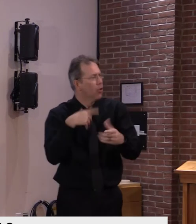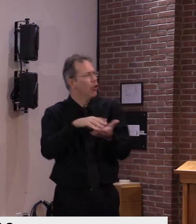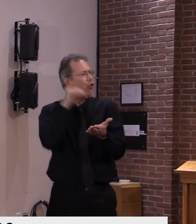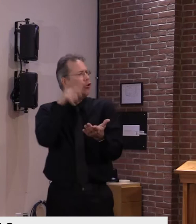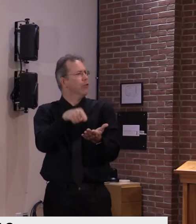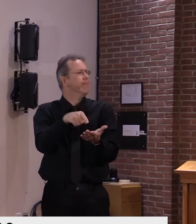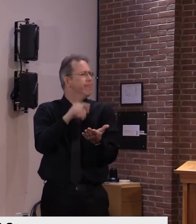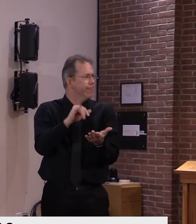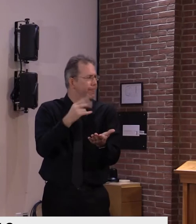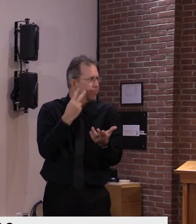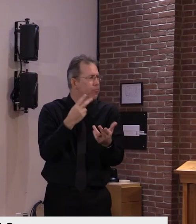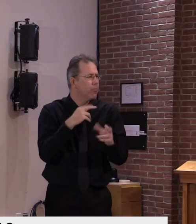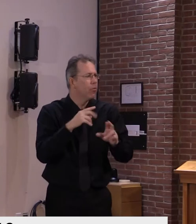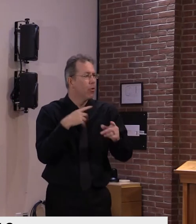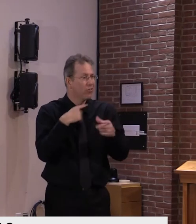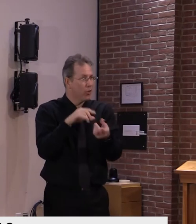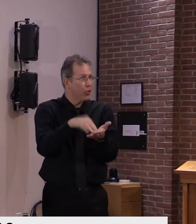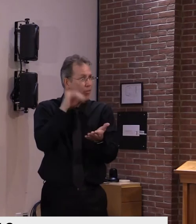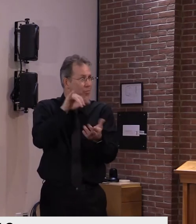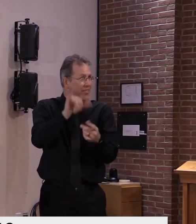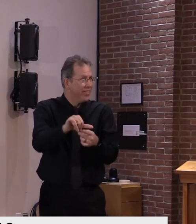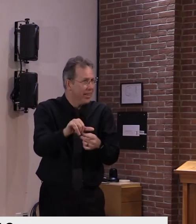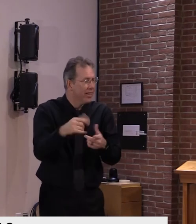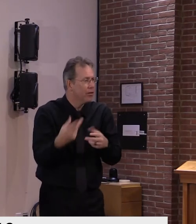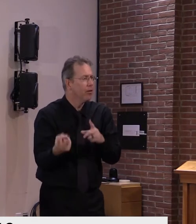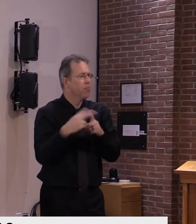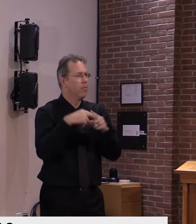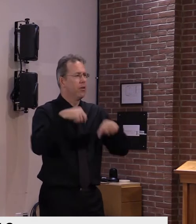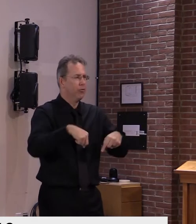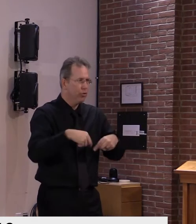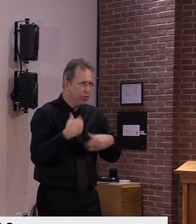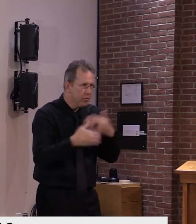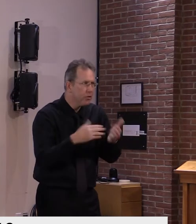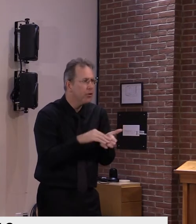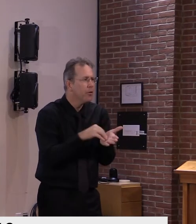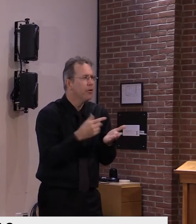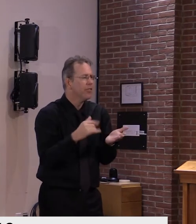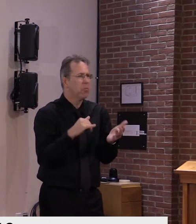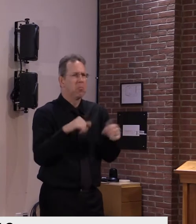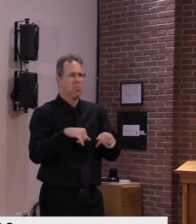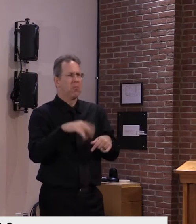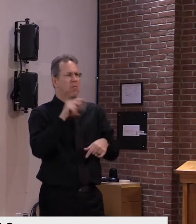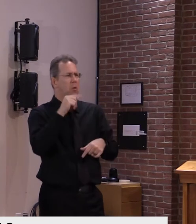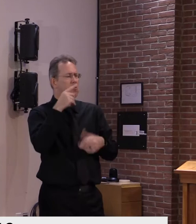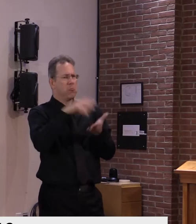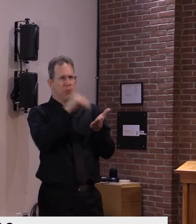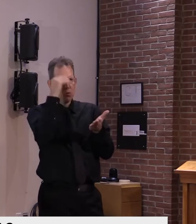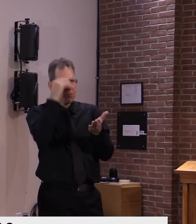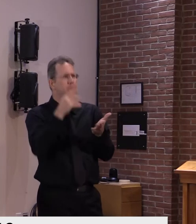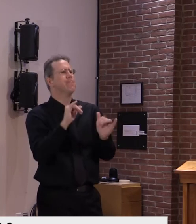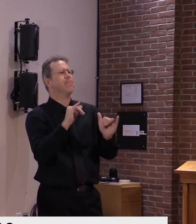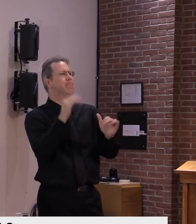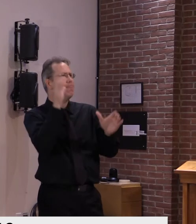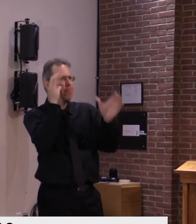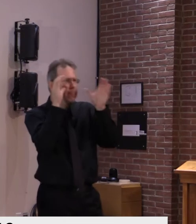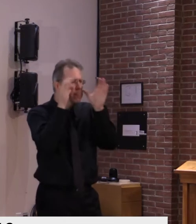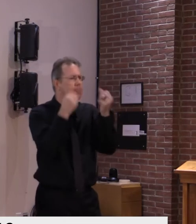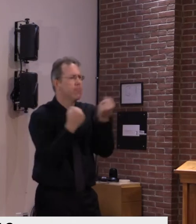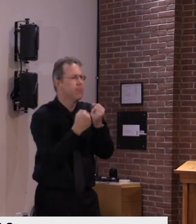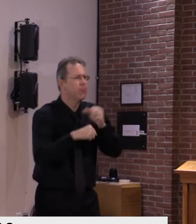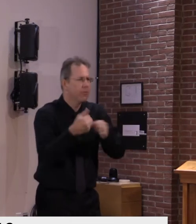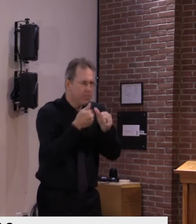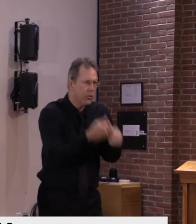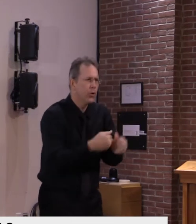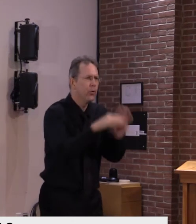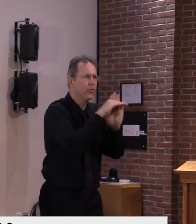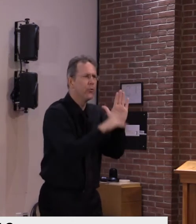and the states like Vermont will be able to have even a more robust response. Not that we didn't in the beginning,